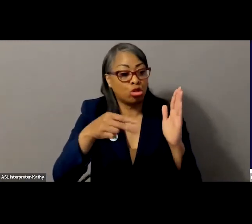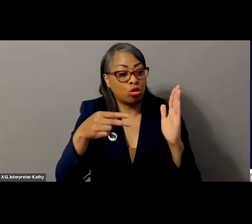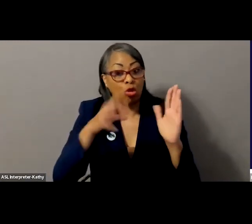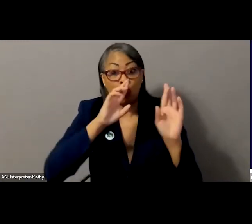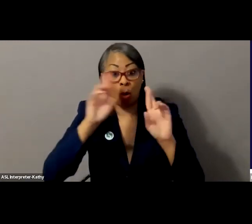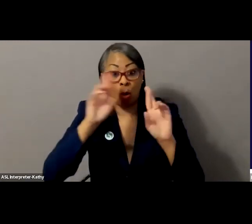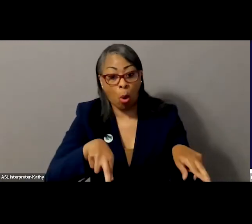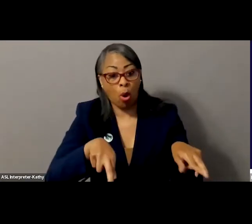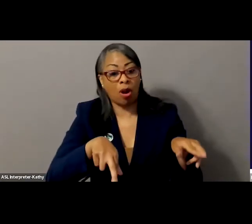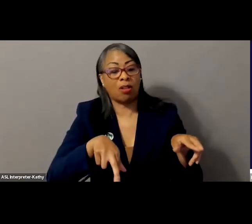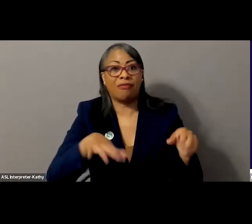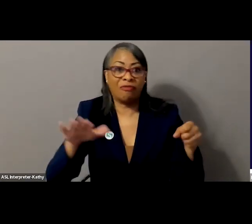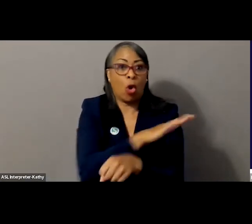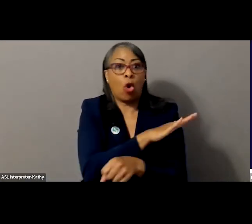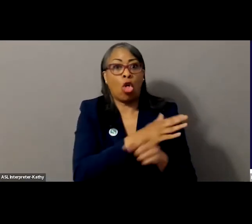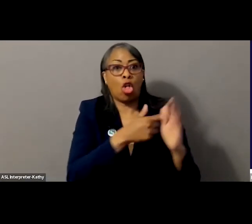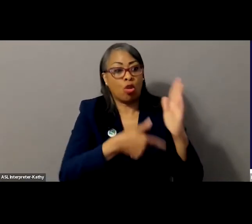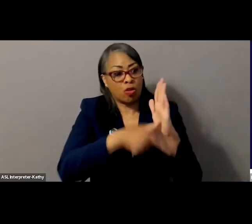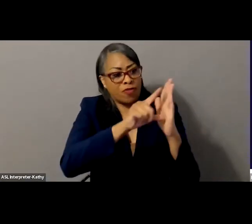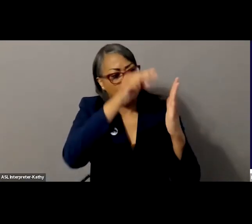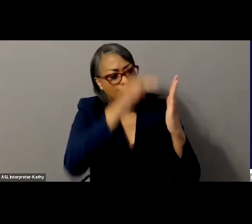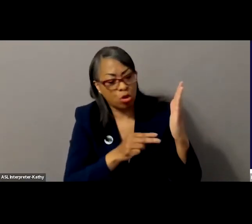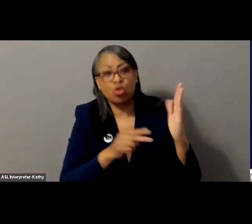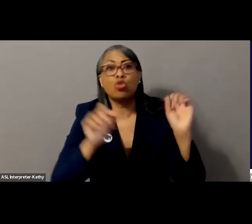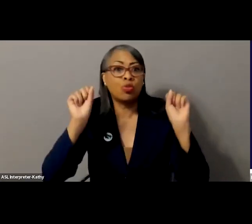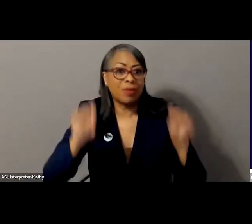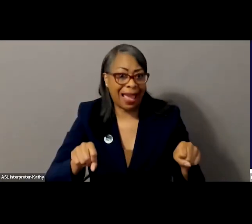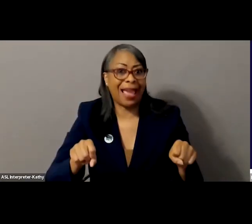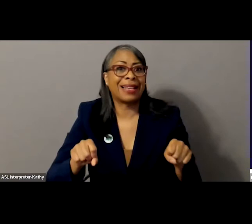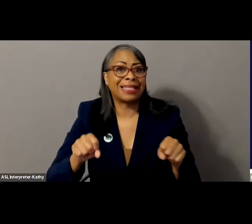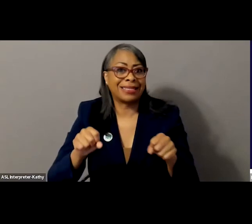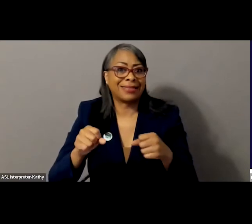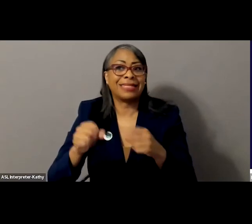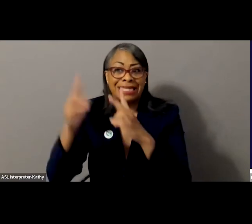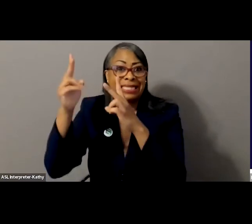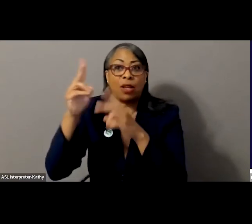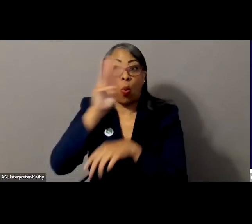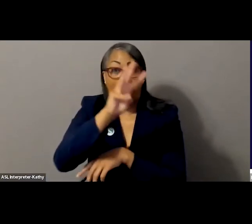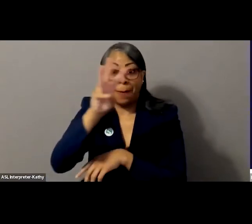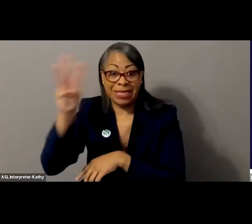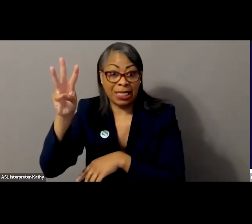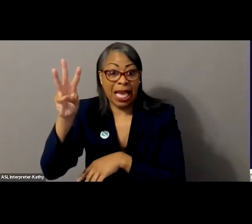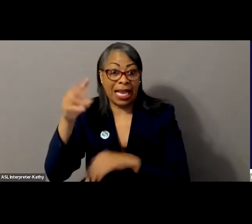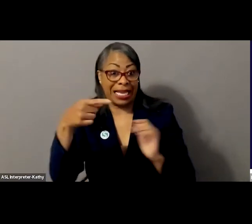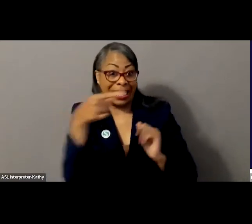which is downloadable from the website that's indicated here.